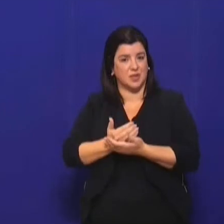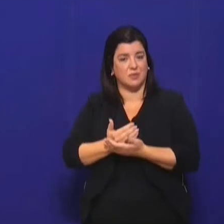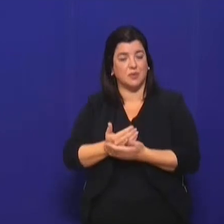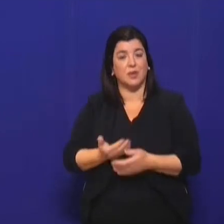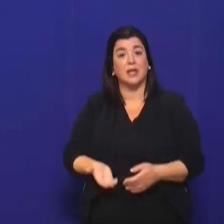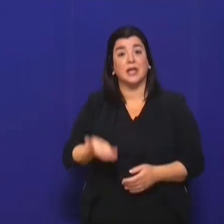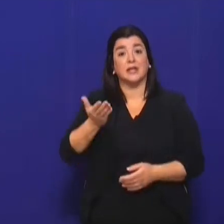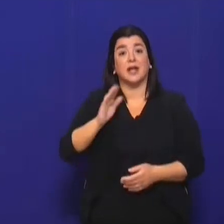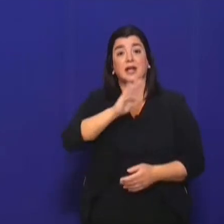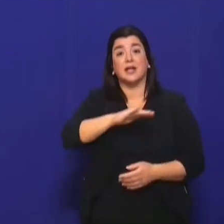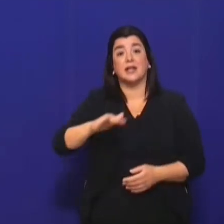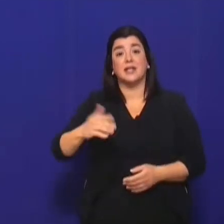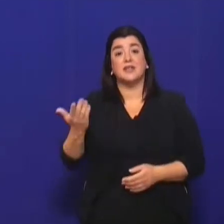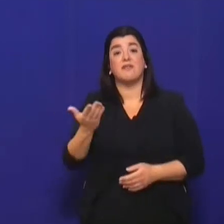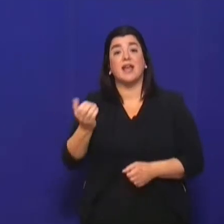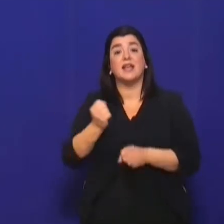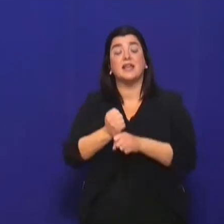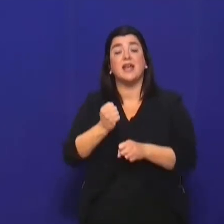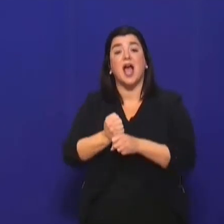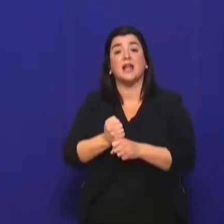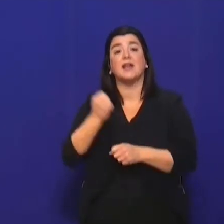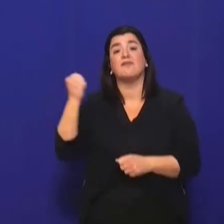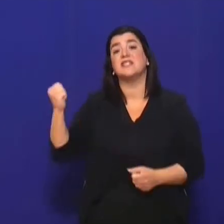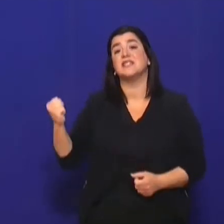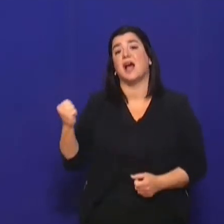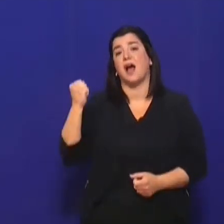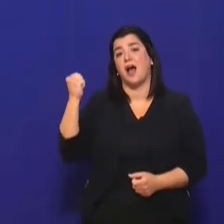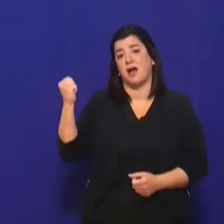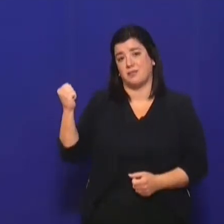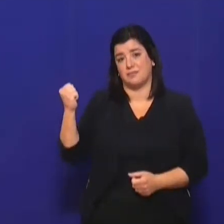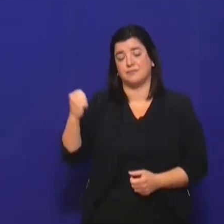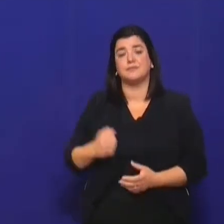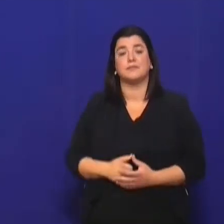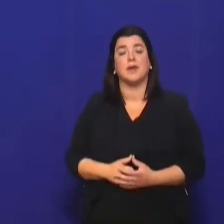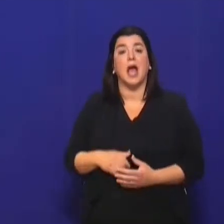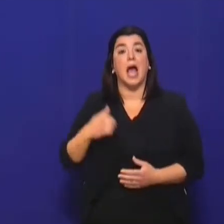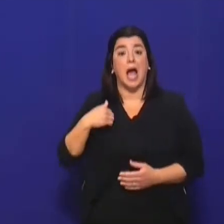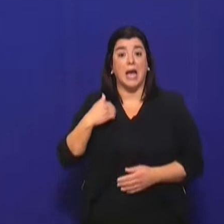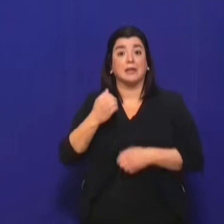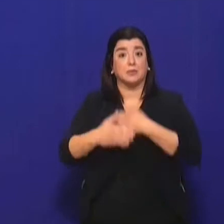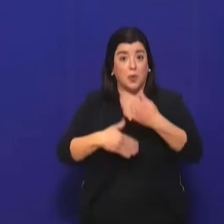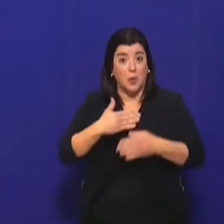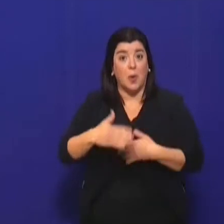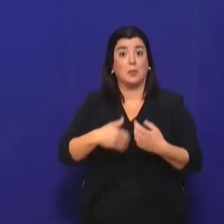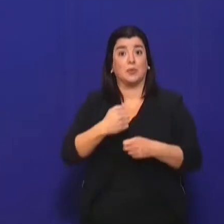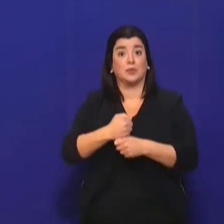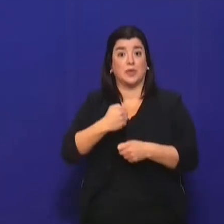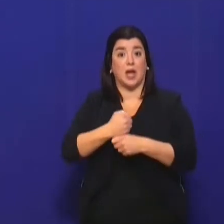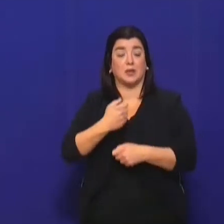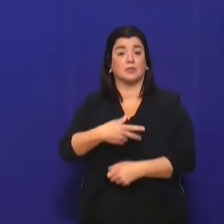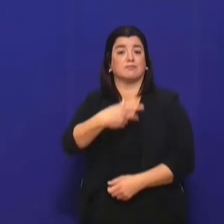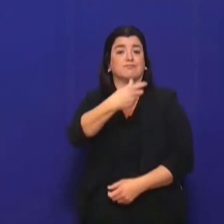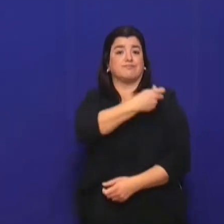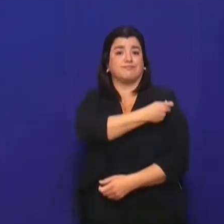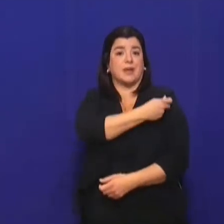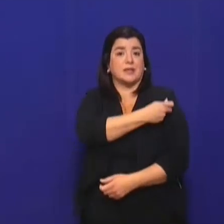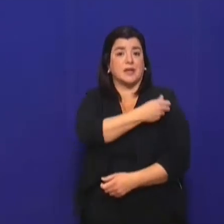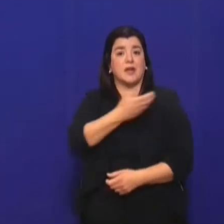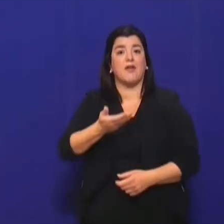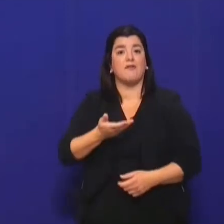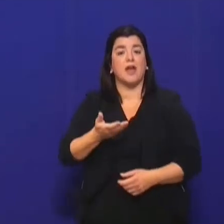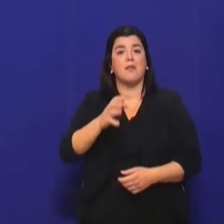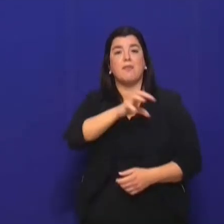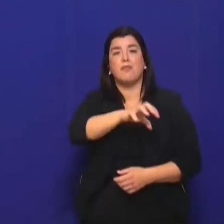dawk in-nies li jaħdmu fi settings kliniċi. Allura bħalissa aħna għaddejjin bit-tilqim għal dawk in-nies li jaħdmu